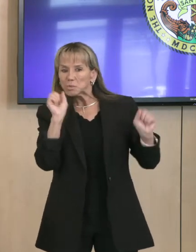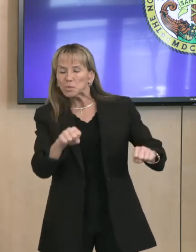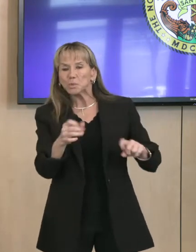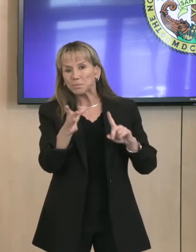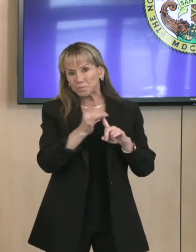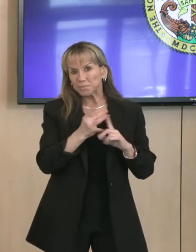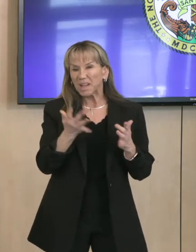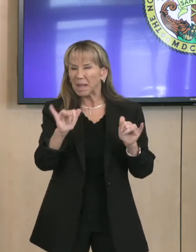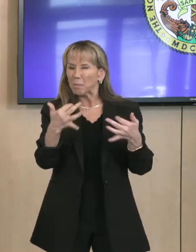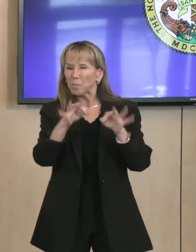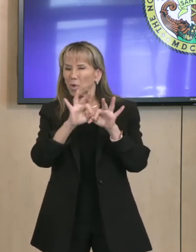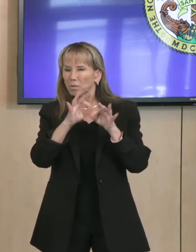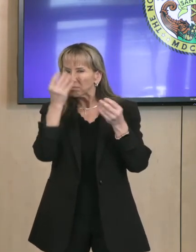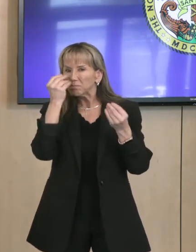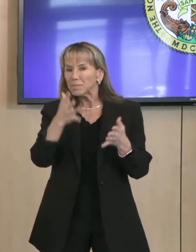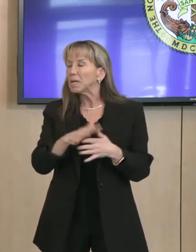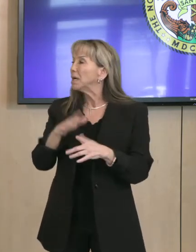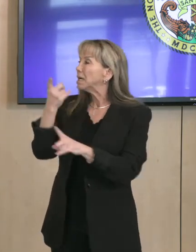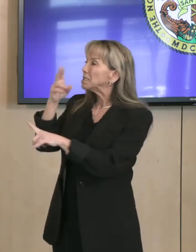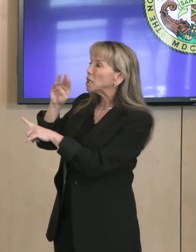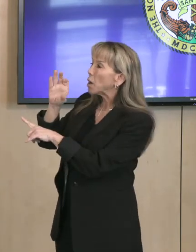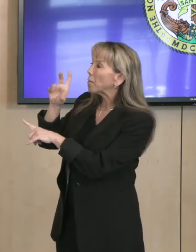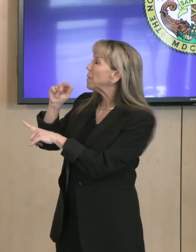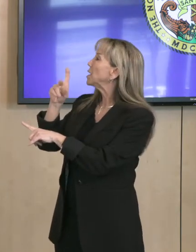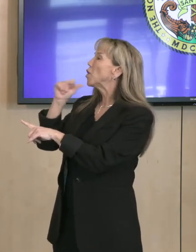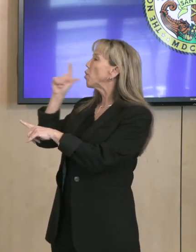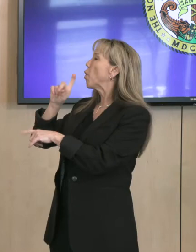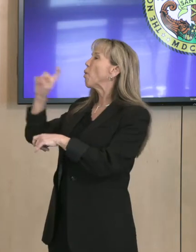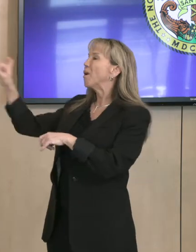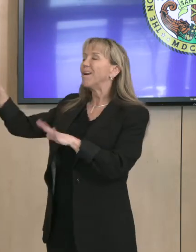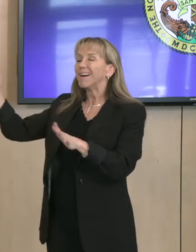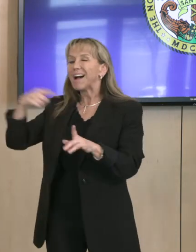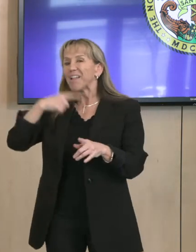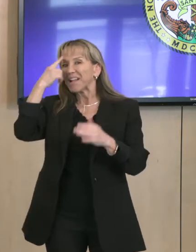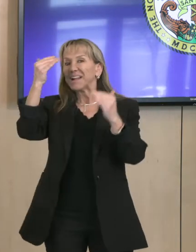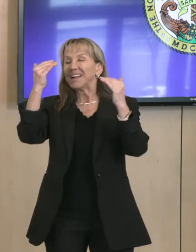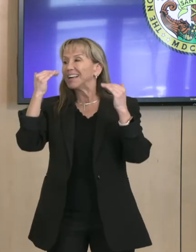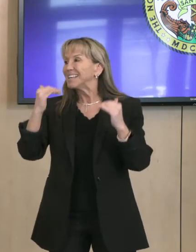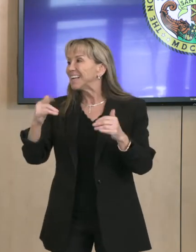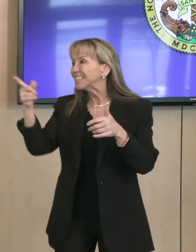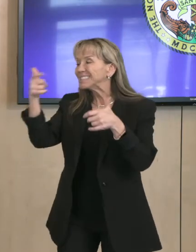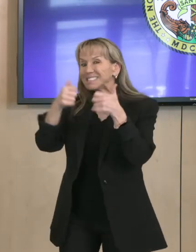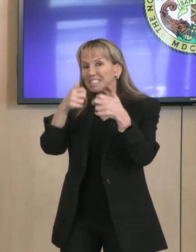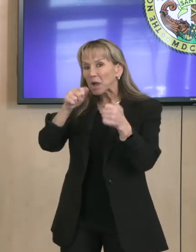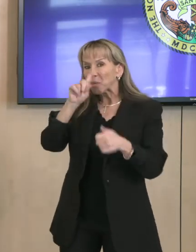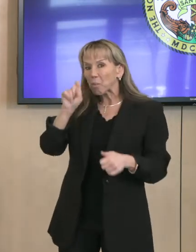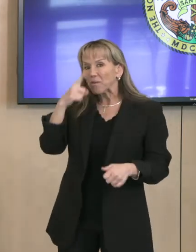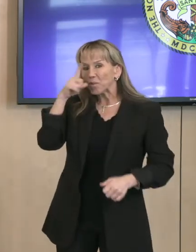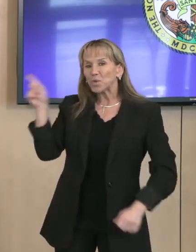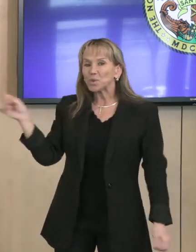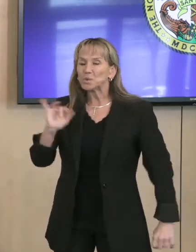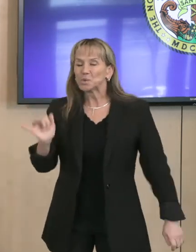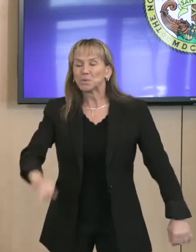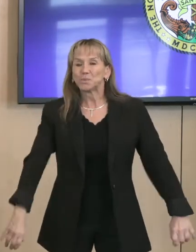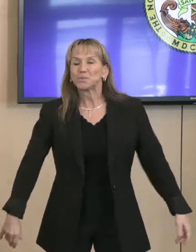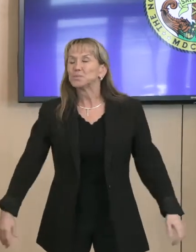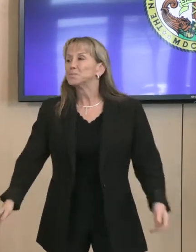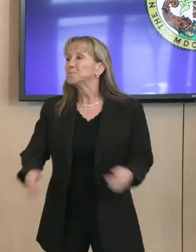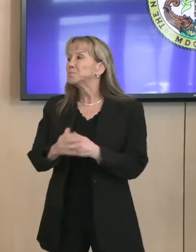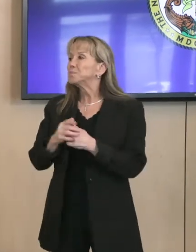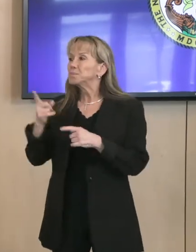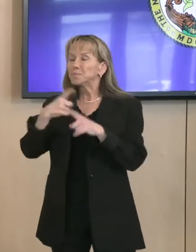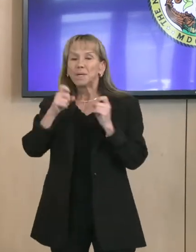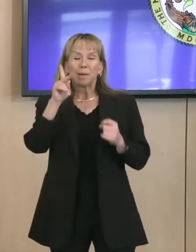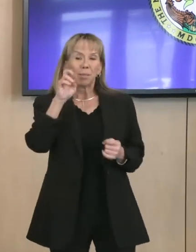Okay, Dr. McDonald, don't go too far, because I think the first text question is going to be directed to you. Sure. Yes, thank you. This is